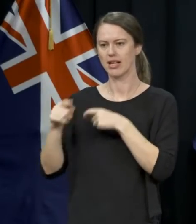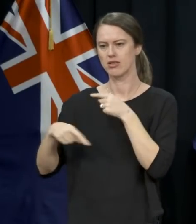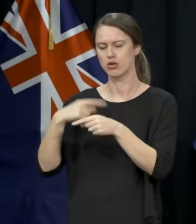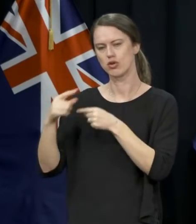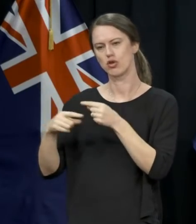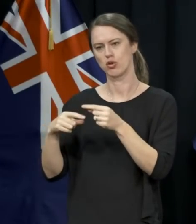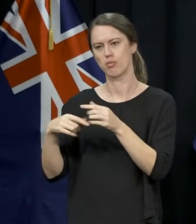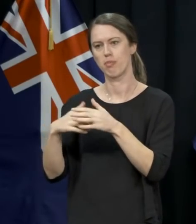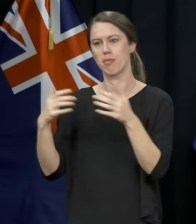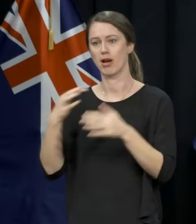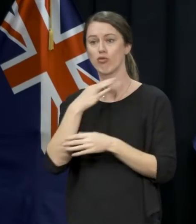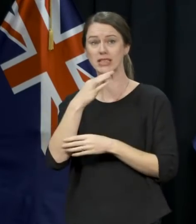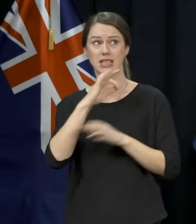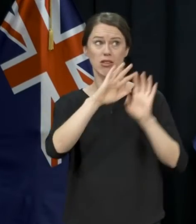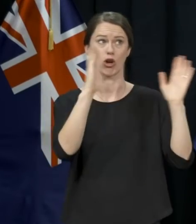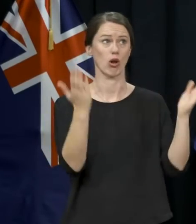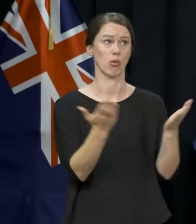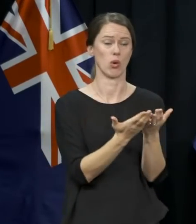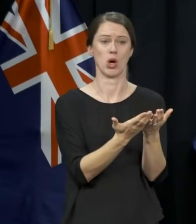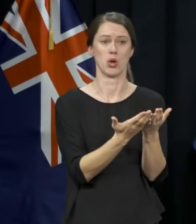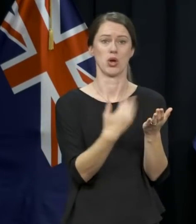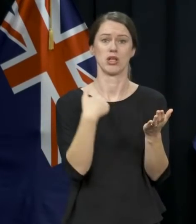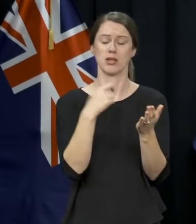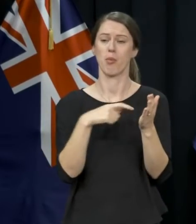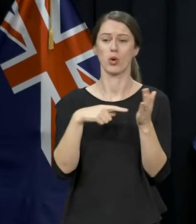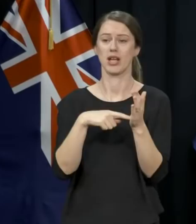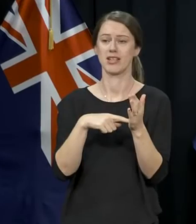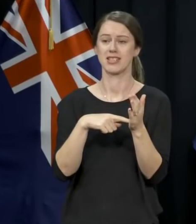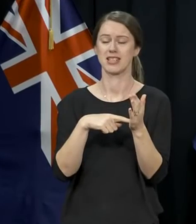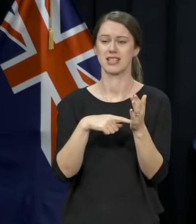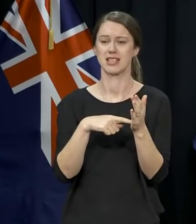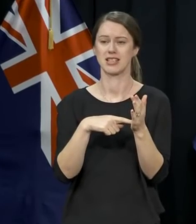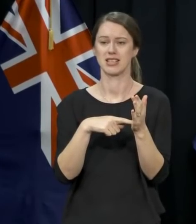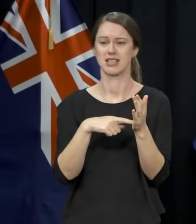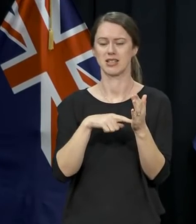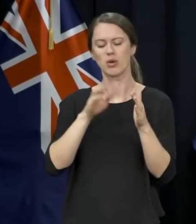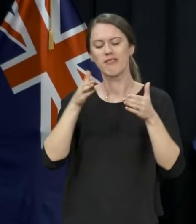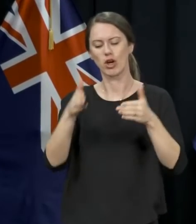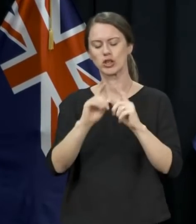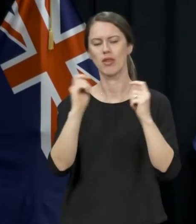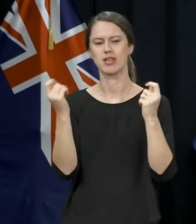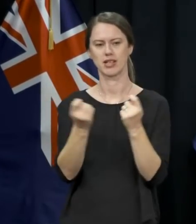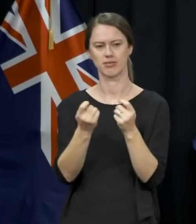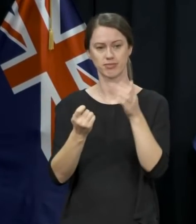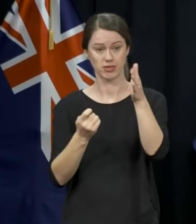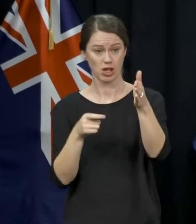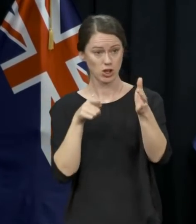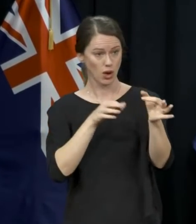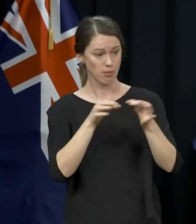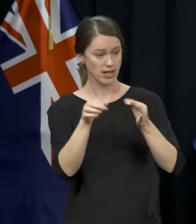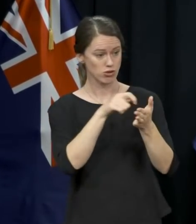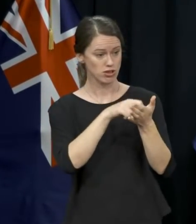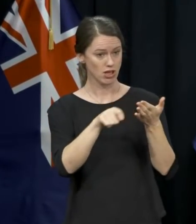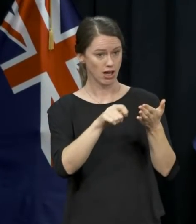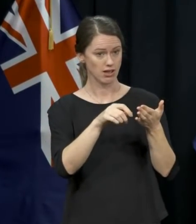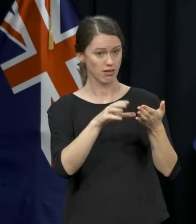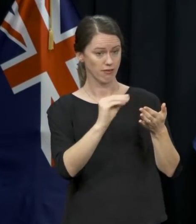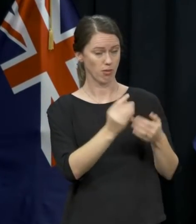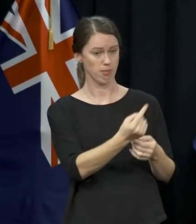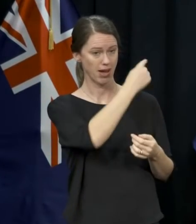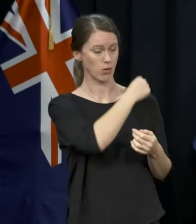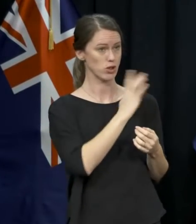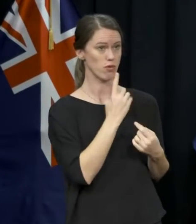threat globally. It's going to be important that there are no distractions. I want to put the team first. So you were planning to resign ever since you resigned the first